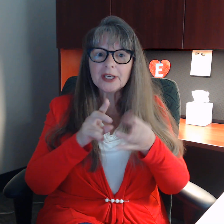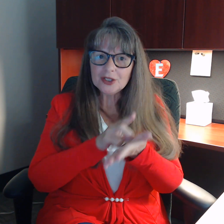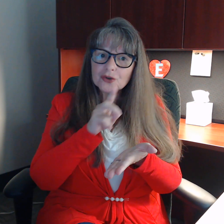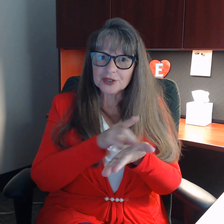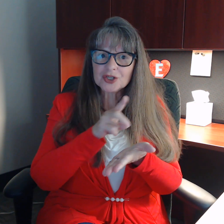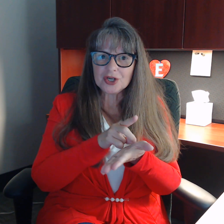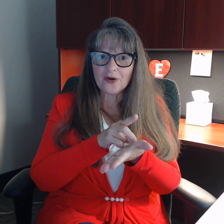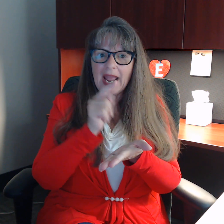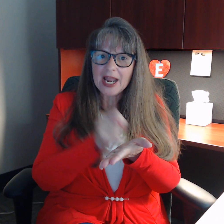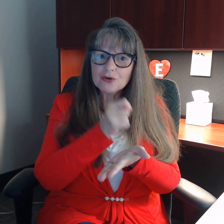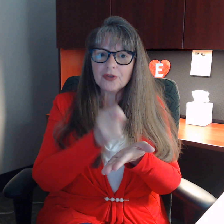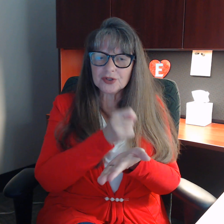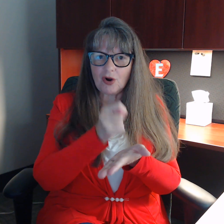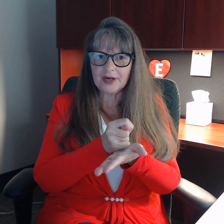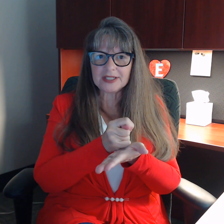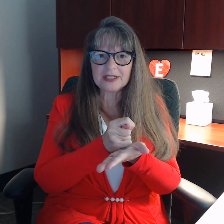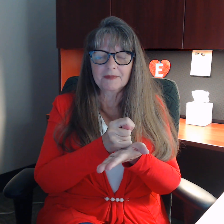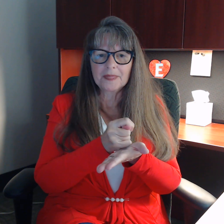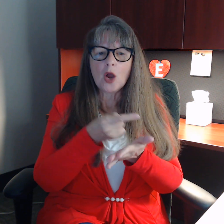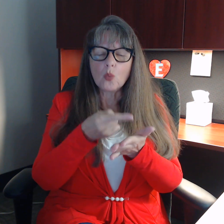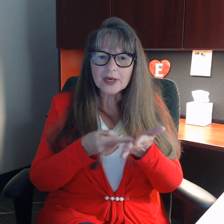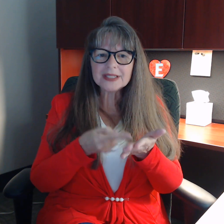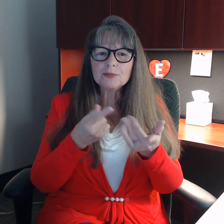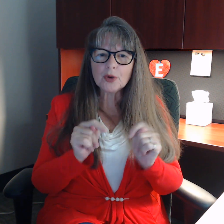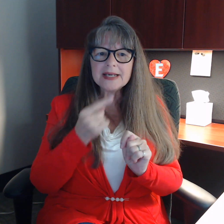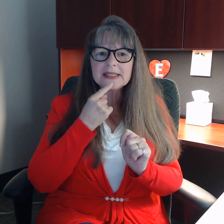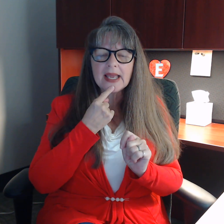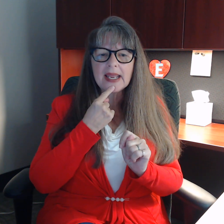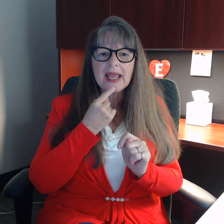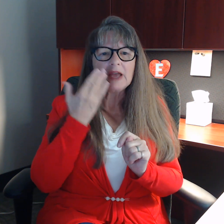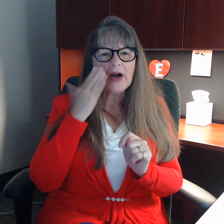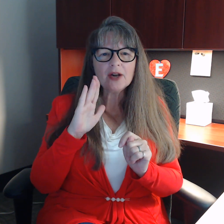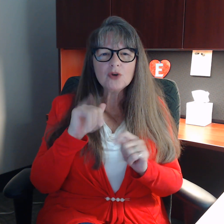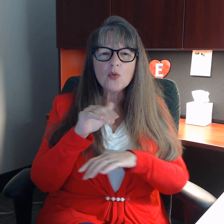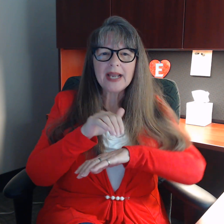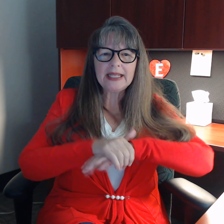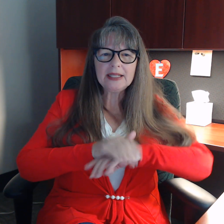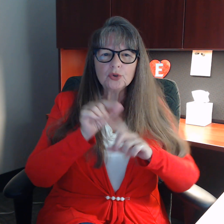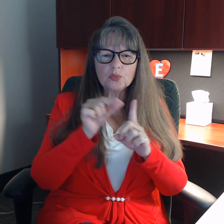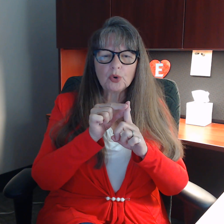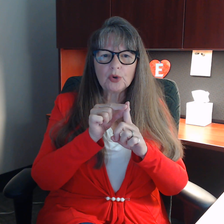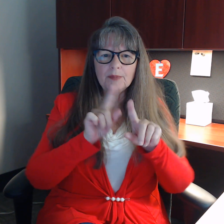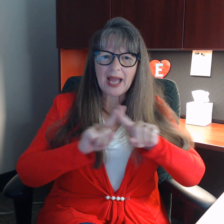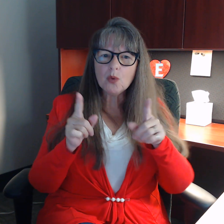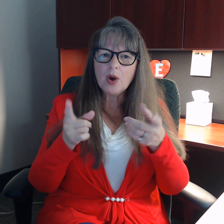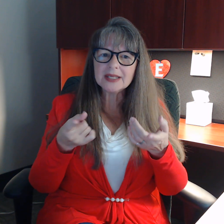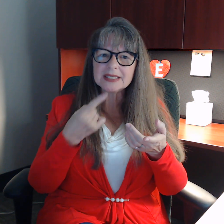your dictionary and your thesaurus. What is it I'm trying to say? If I don't know that English word, but I want to